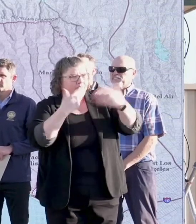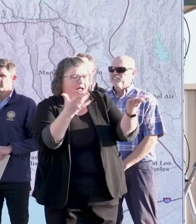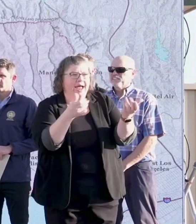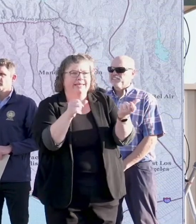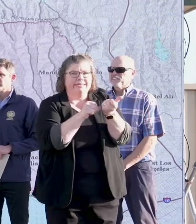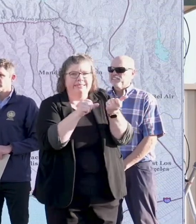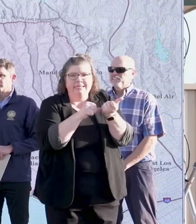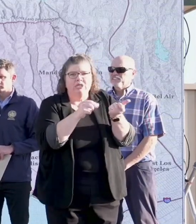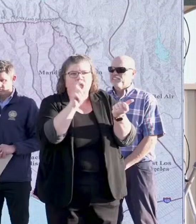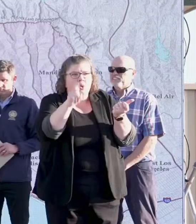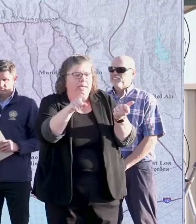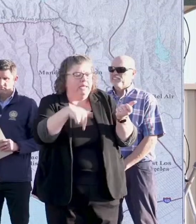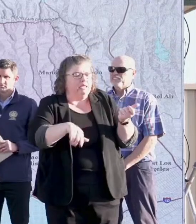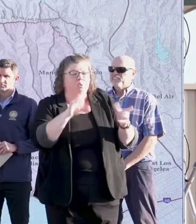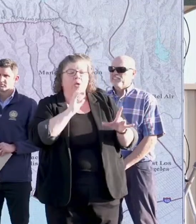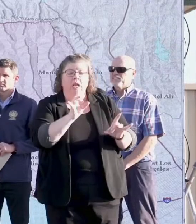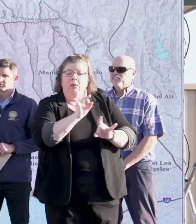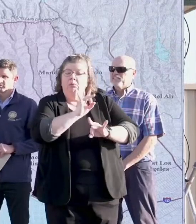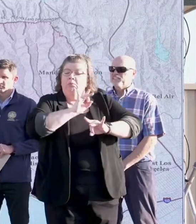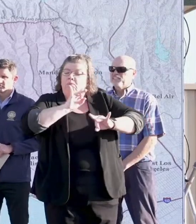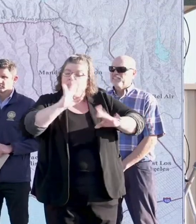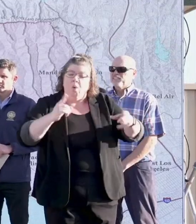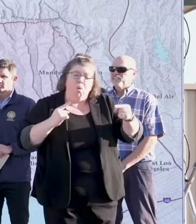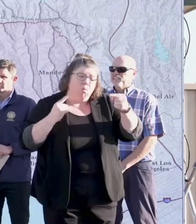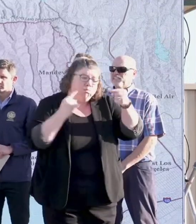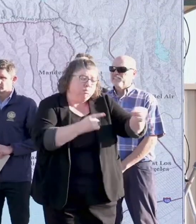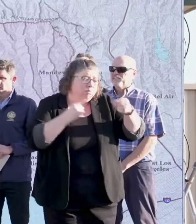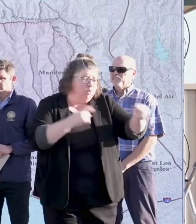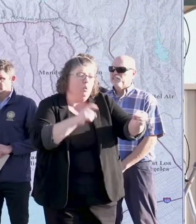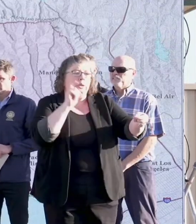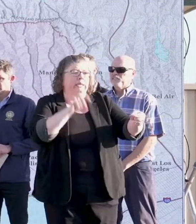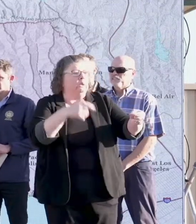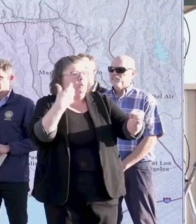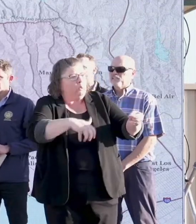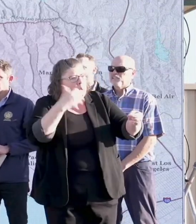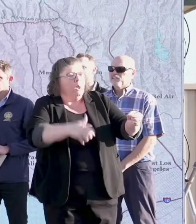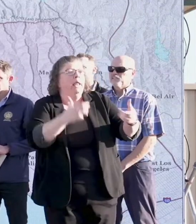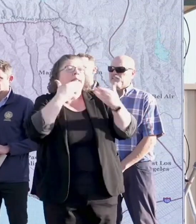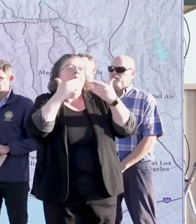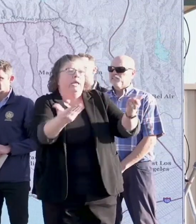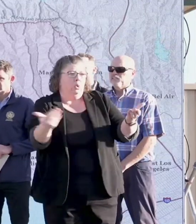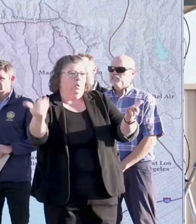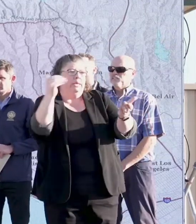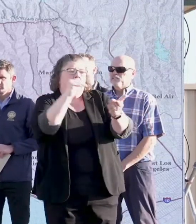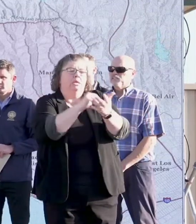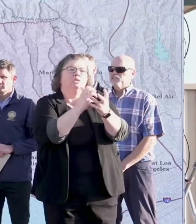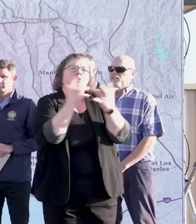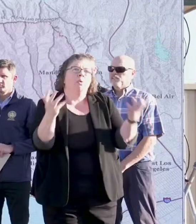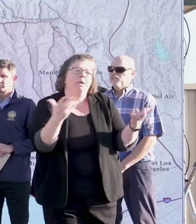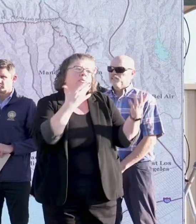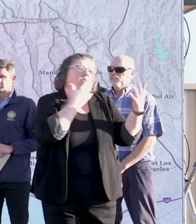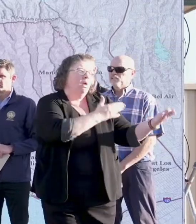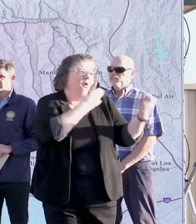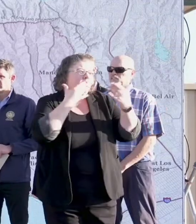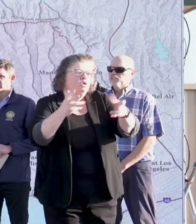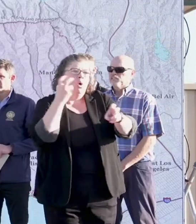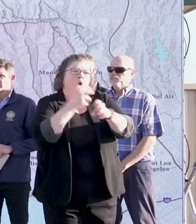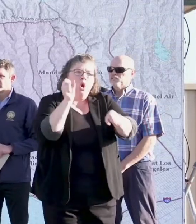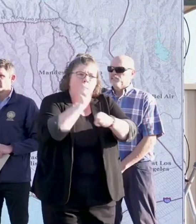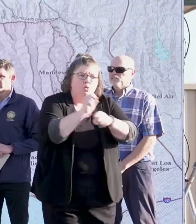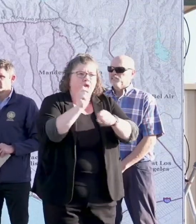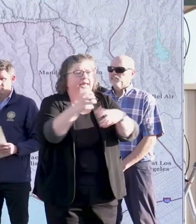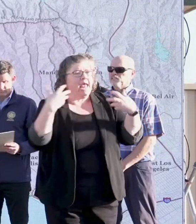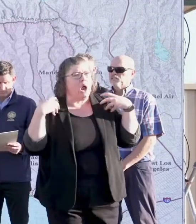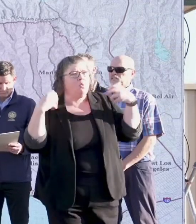you need in this incredibly difficult time of need. So thank you, everyone. And again, so much thanks to our hardworking and